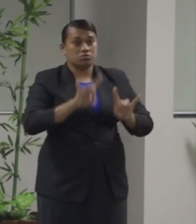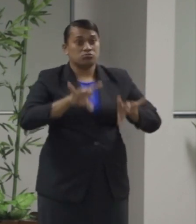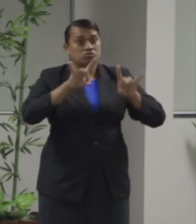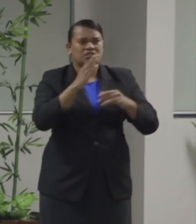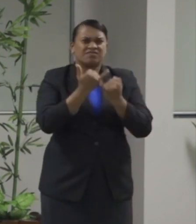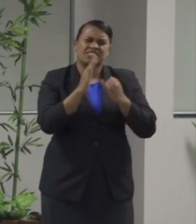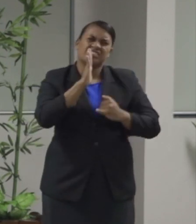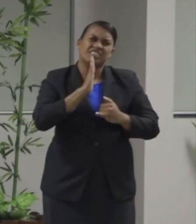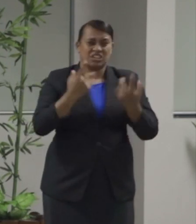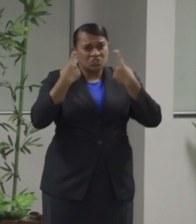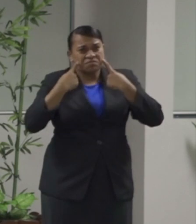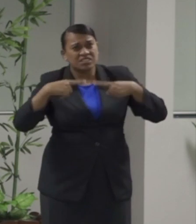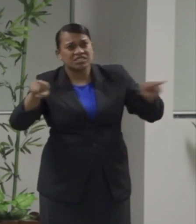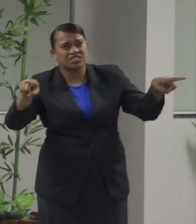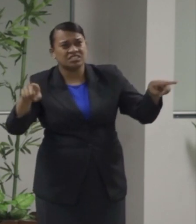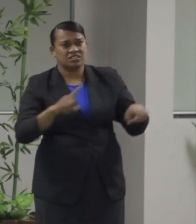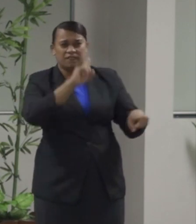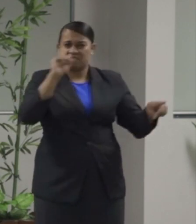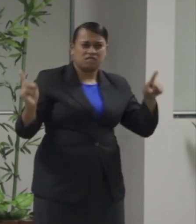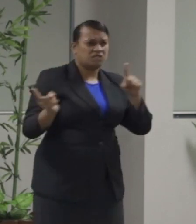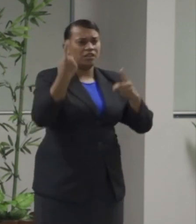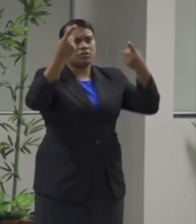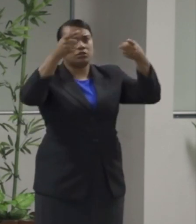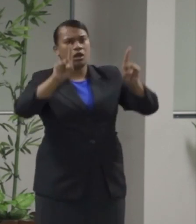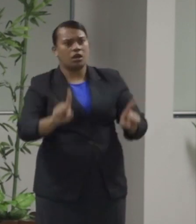just recorded their first death from the virus.